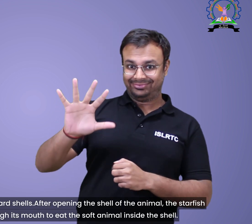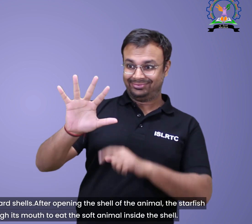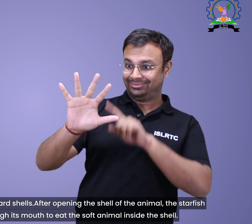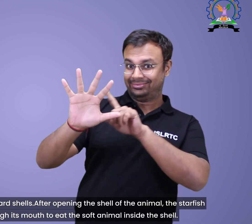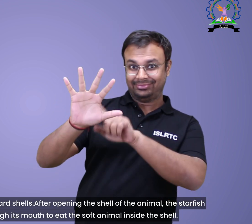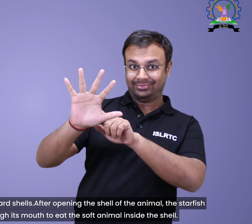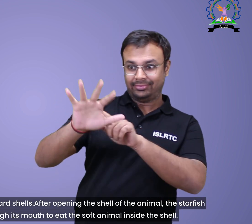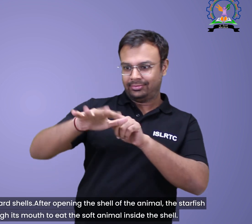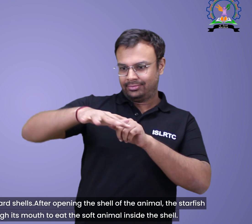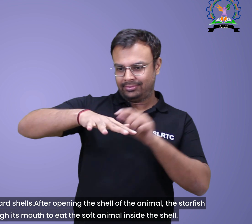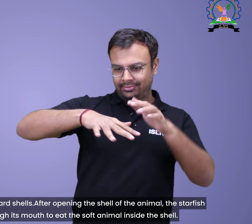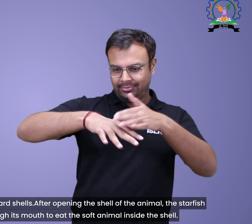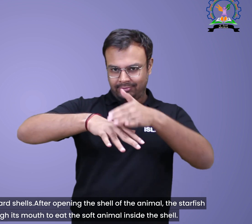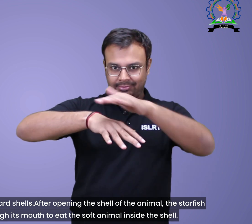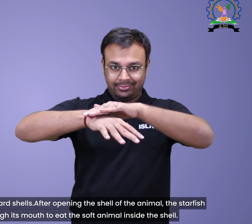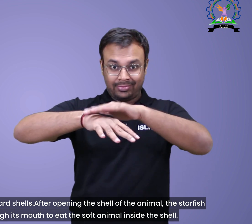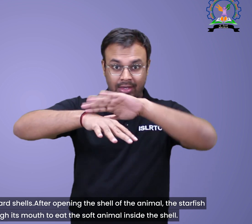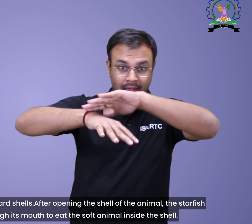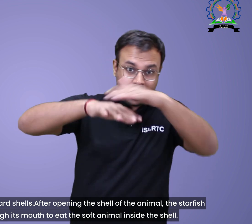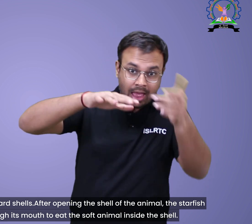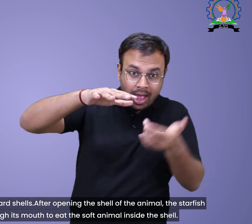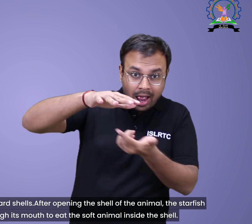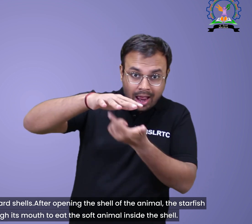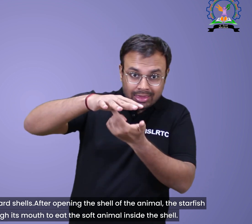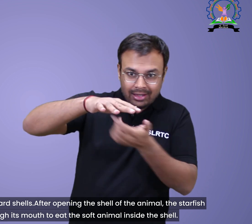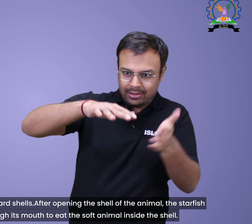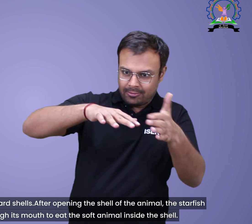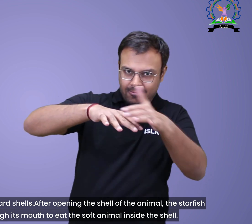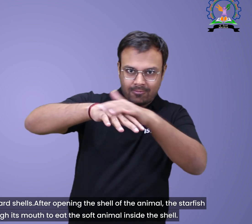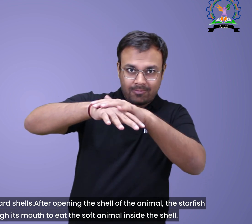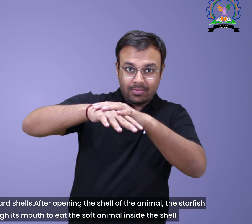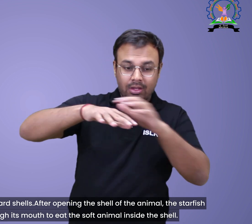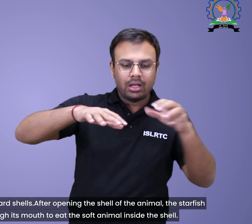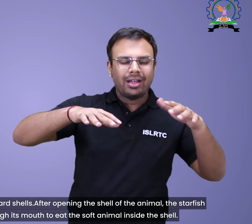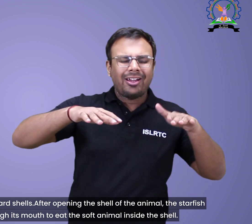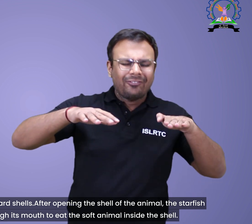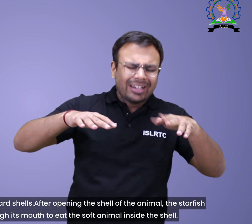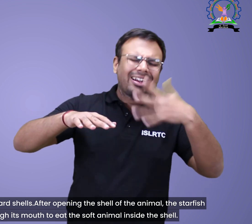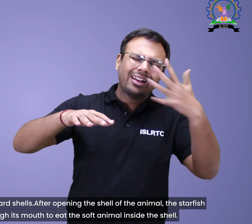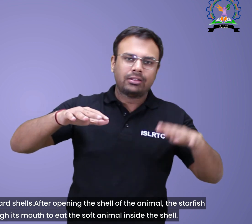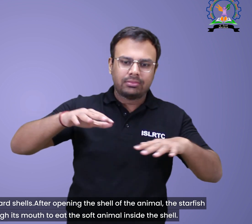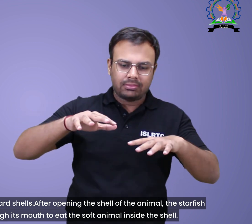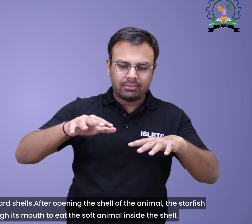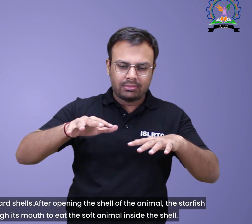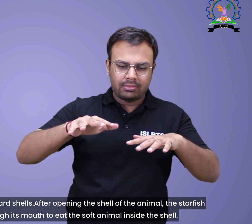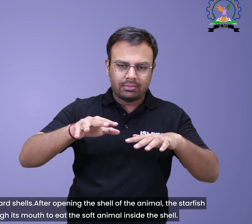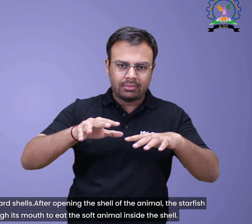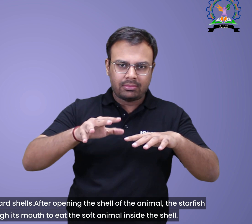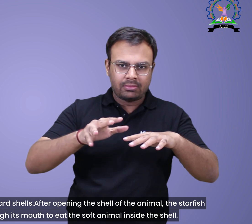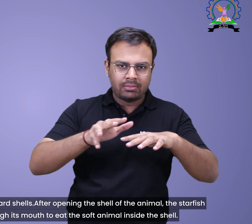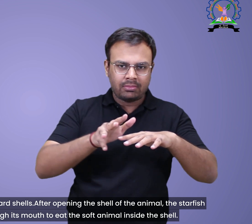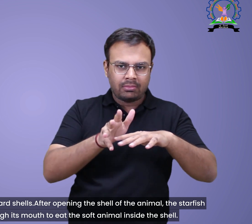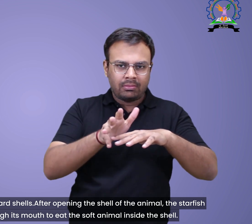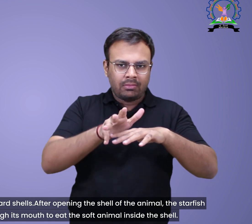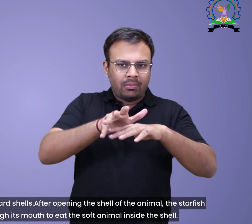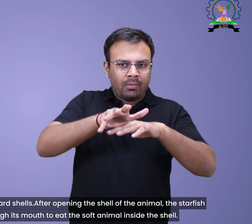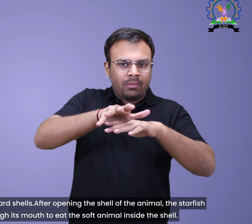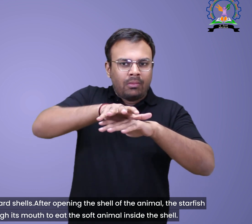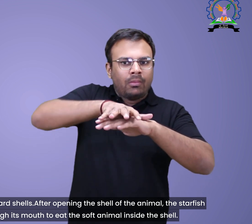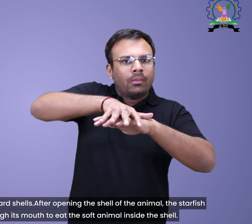Starfish feeds on animals covered by hard shells. After opening the shell of the animal, the starfish removes its own